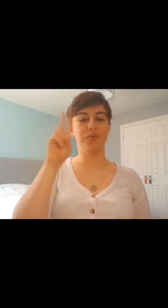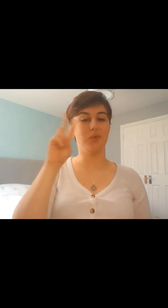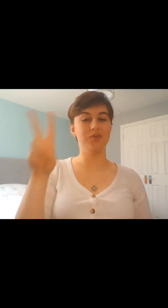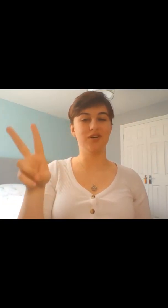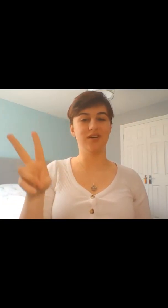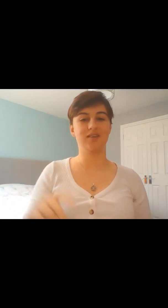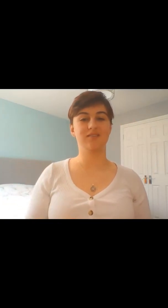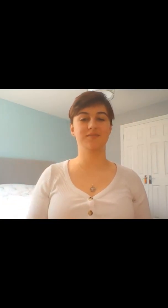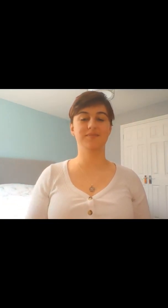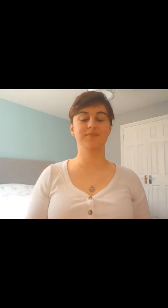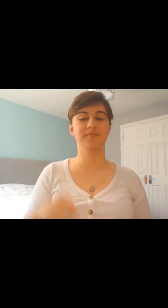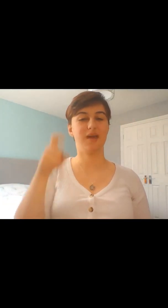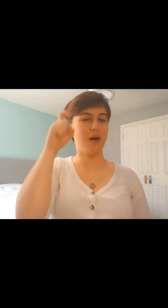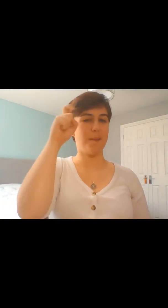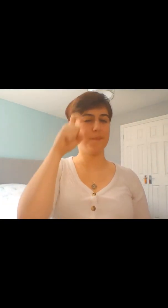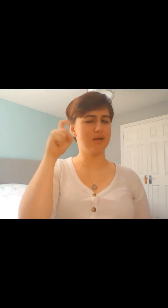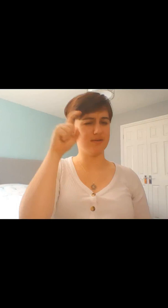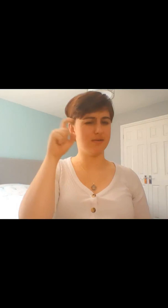bird watching, puzzle,